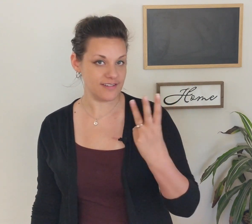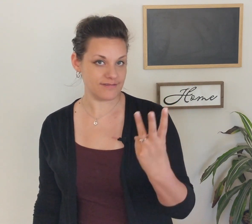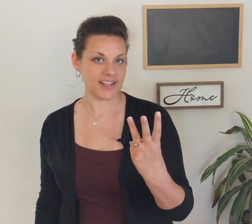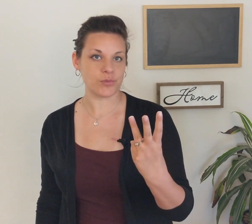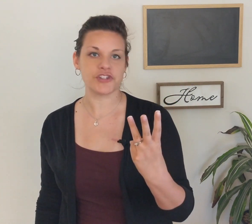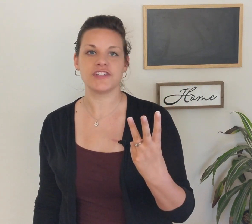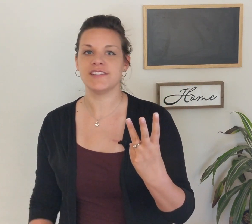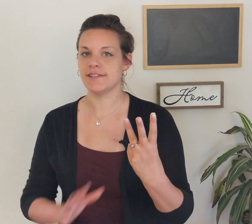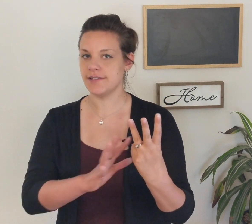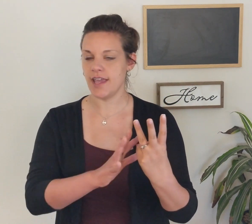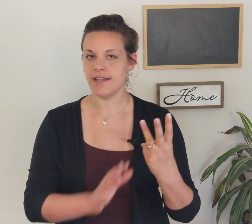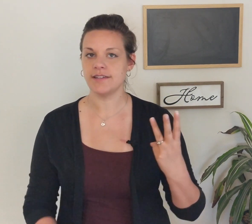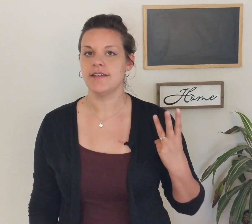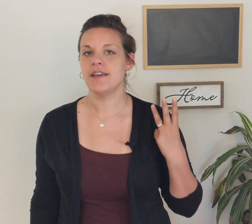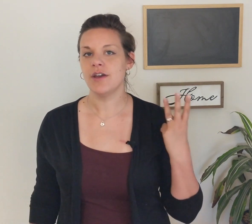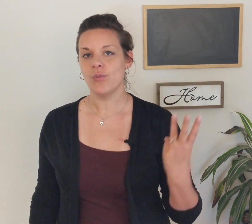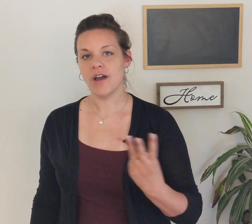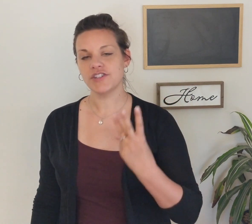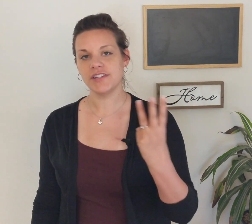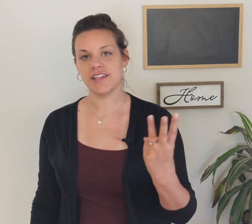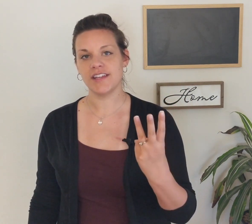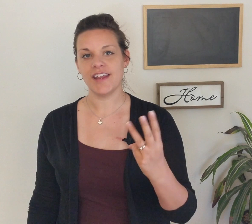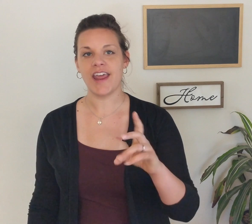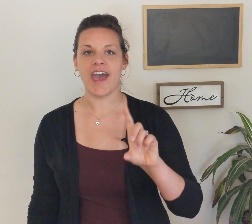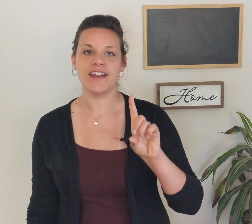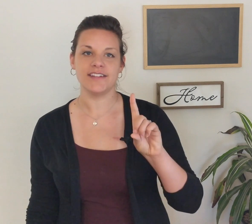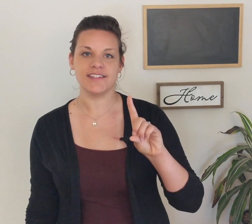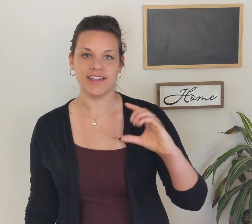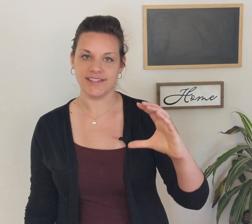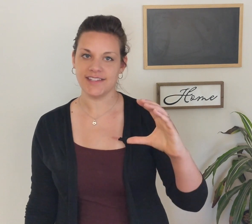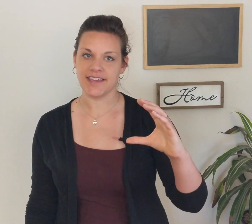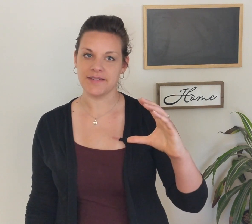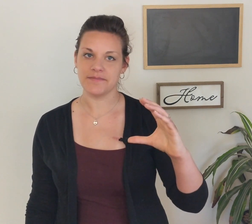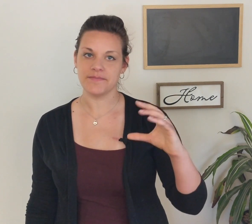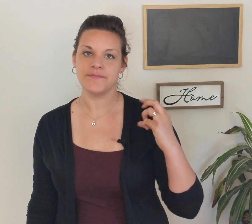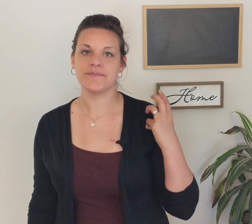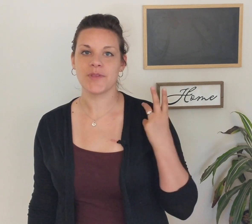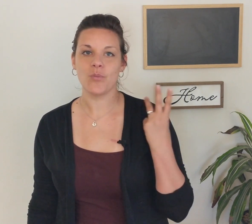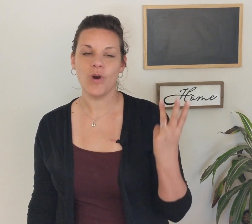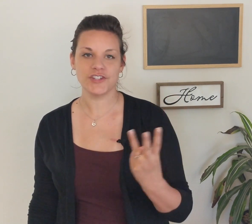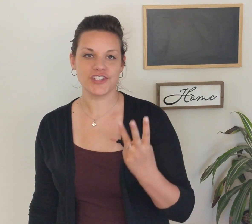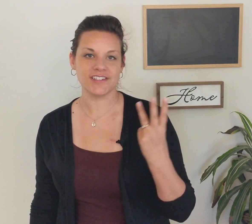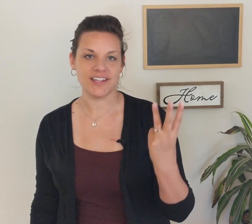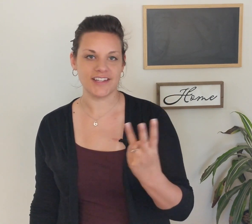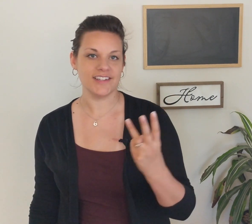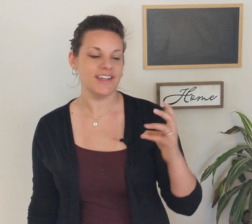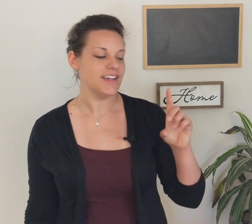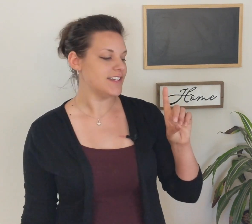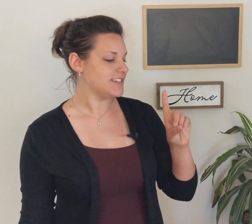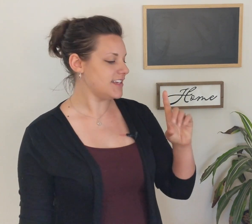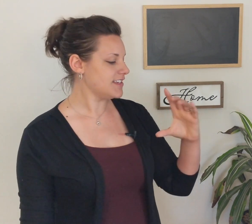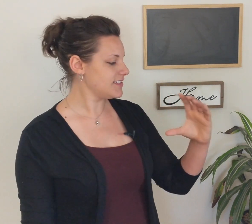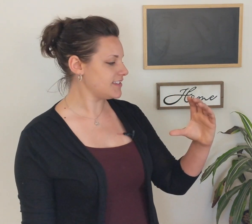that's Washington State, Washington, and add DC. Washington,